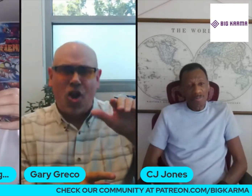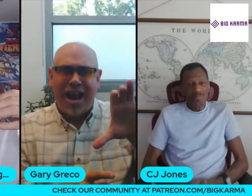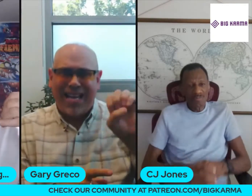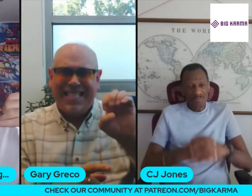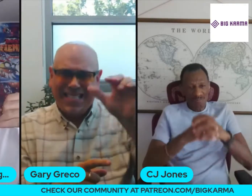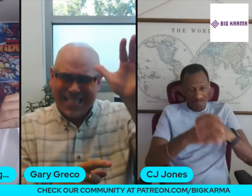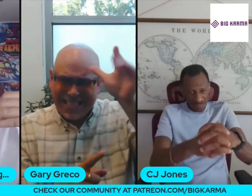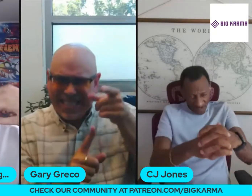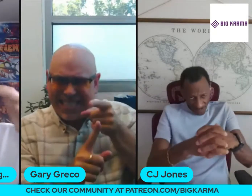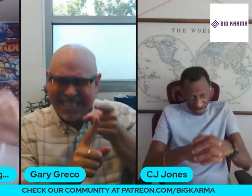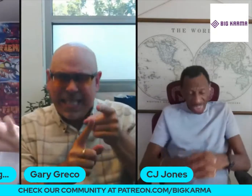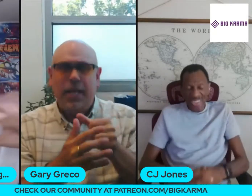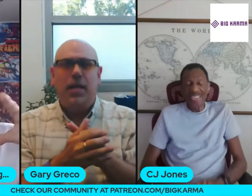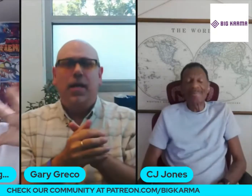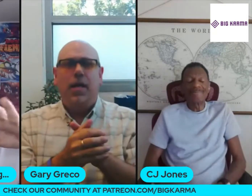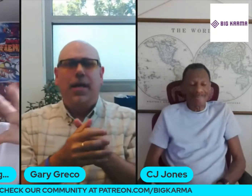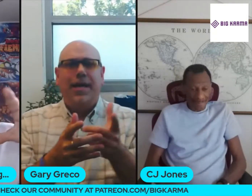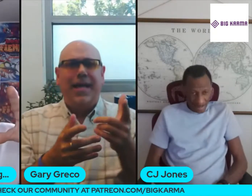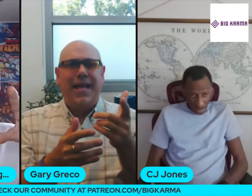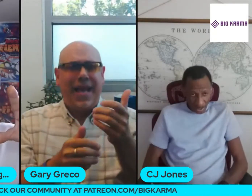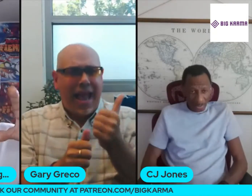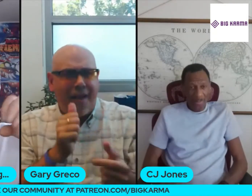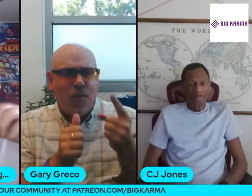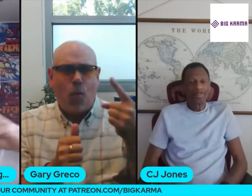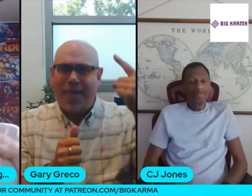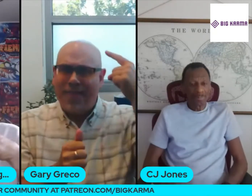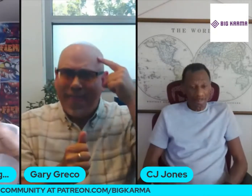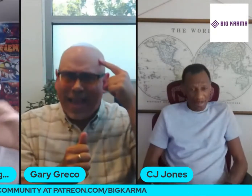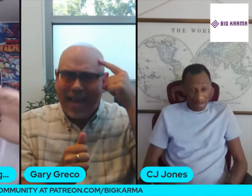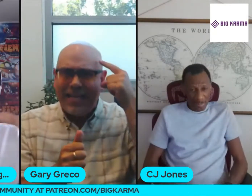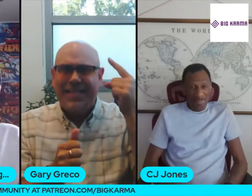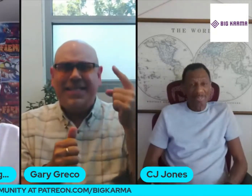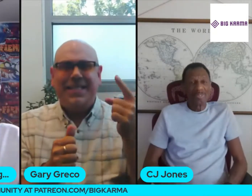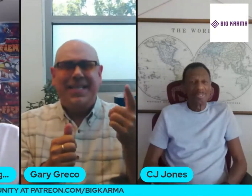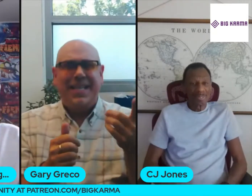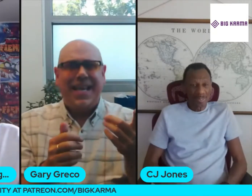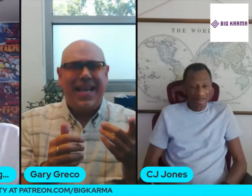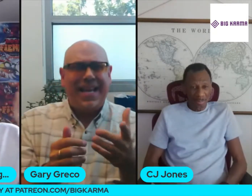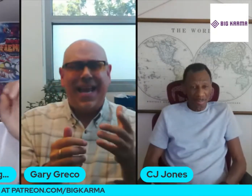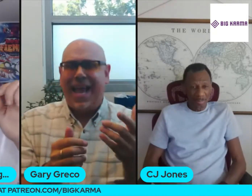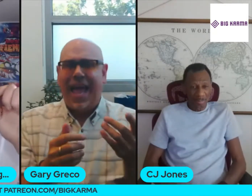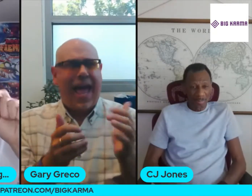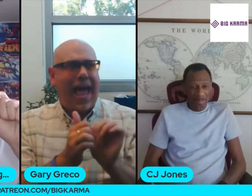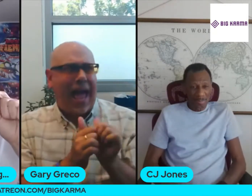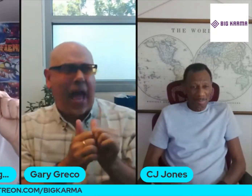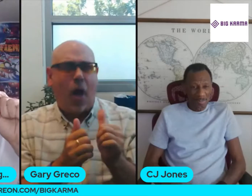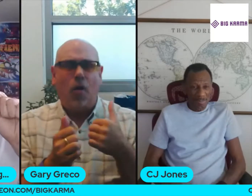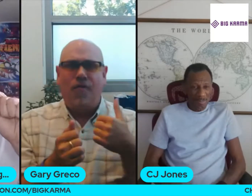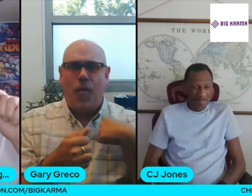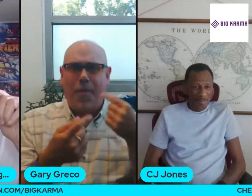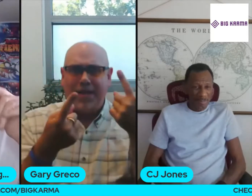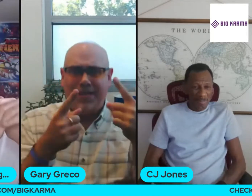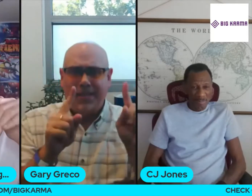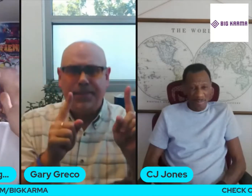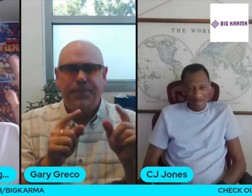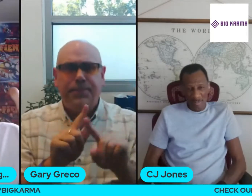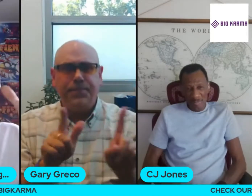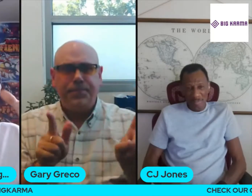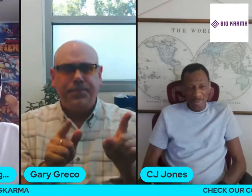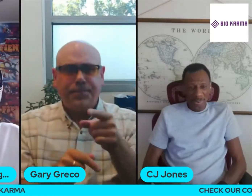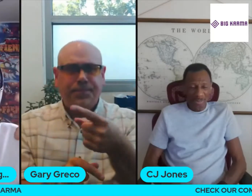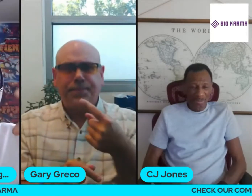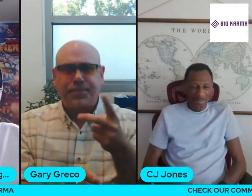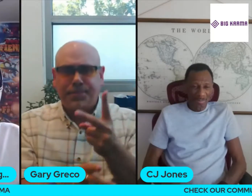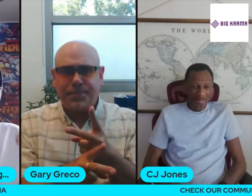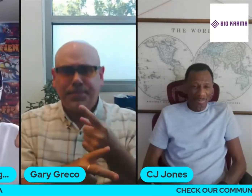discussing how everybody thinks Angry Birds was an overnight success. But he kept saying